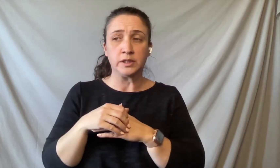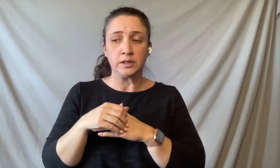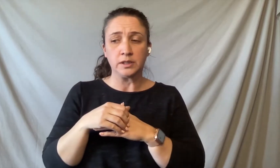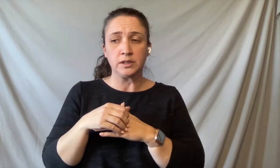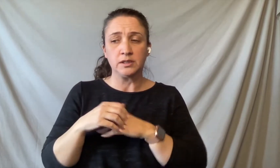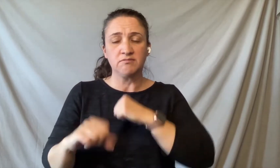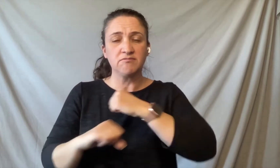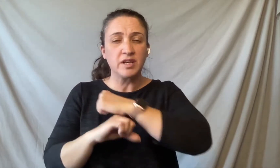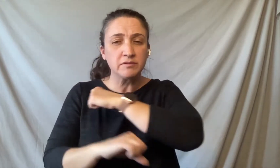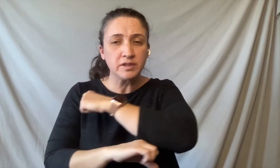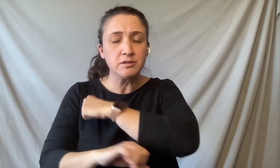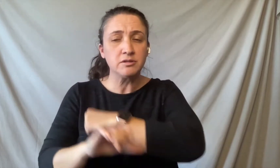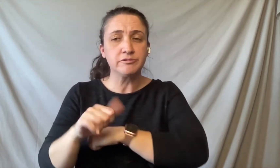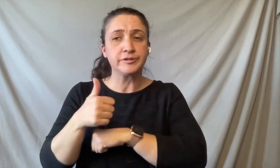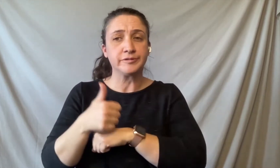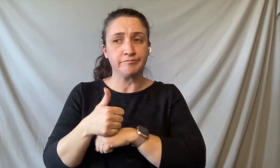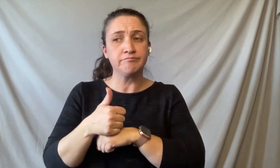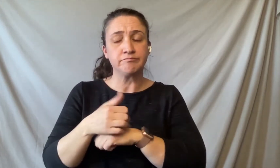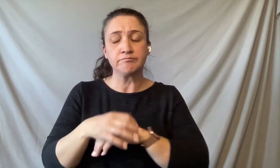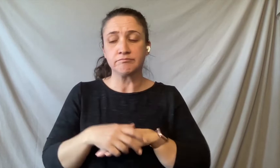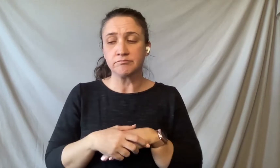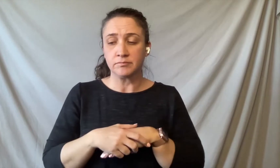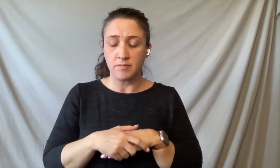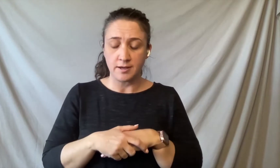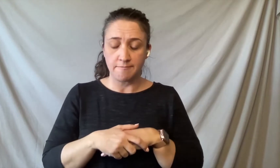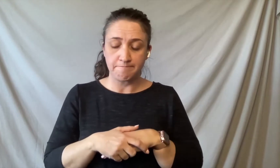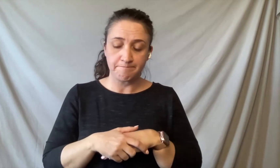foundation, actually, to